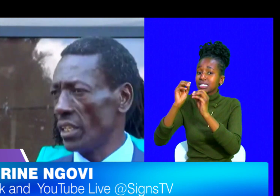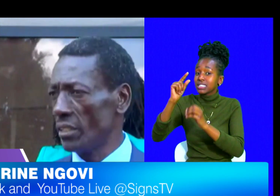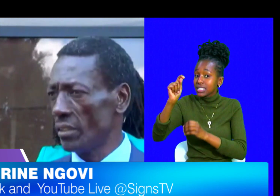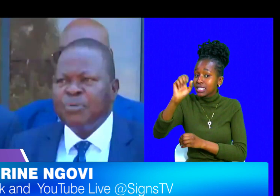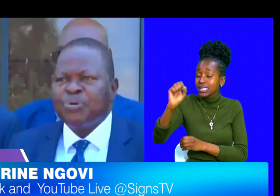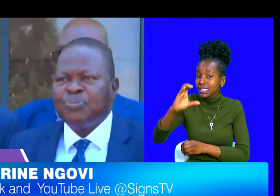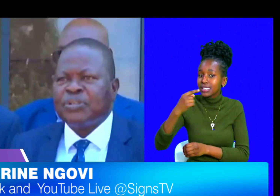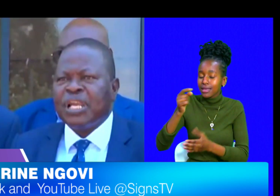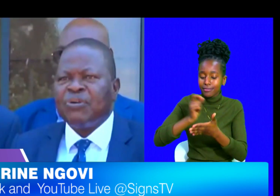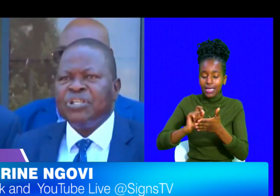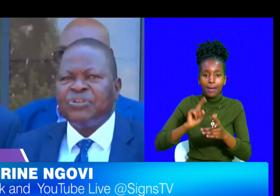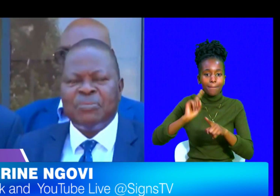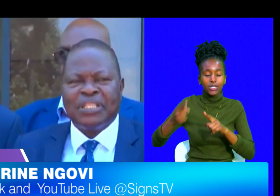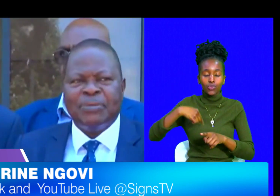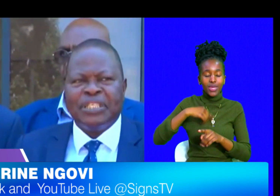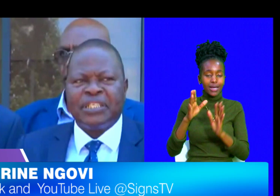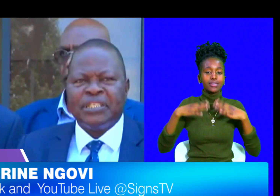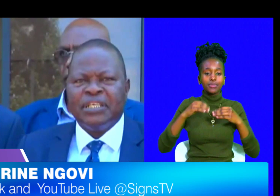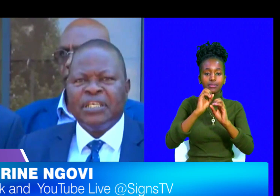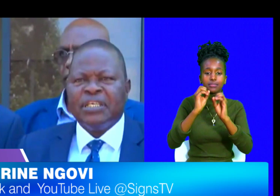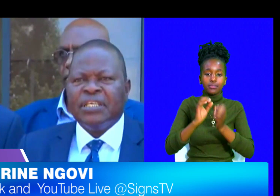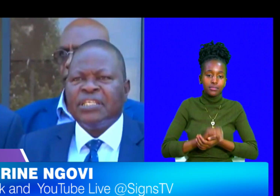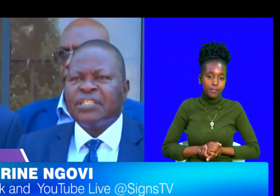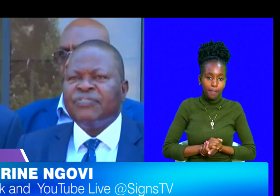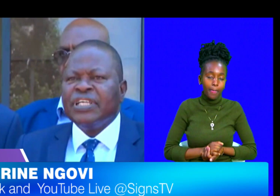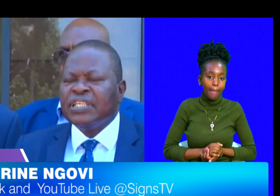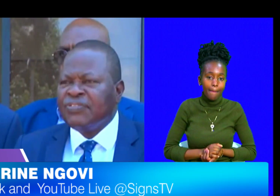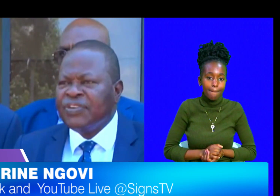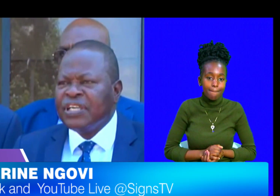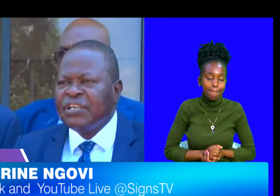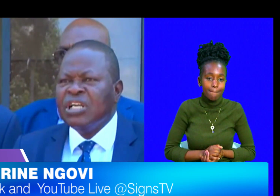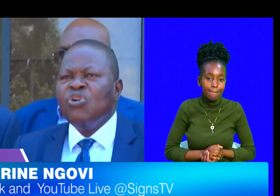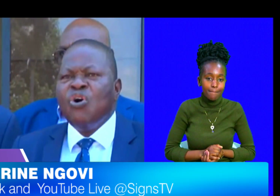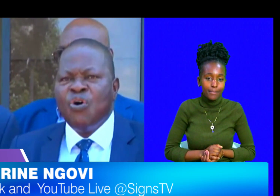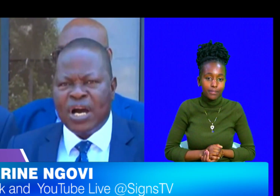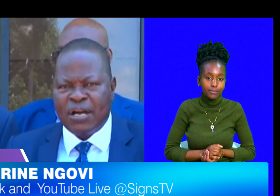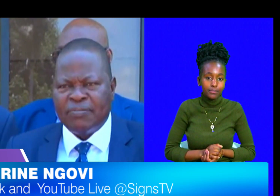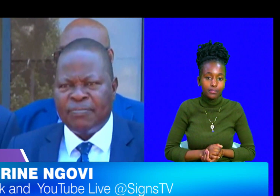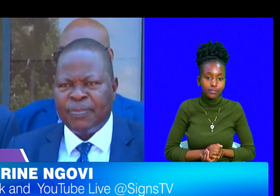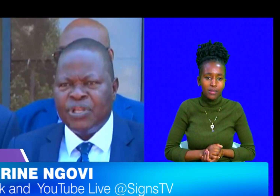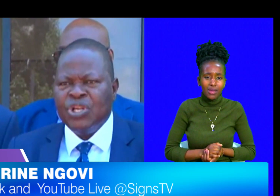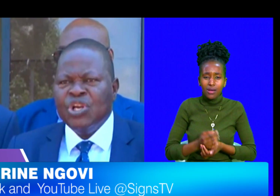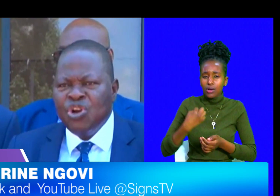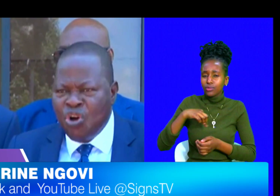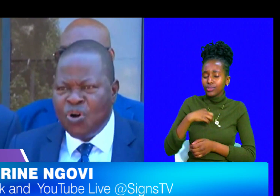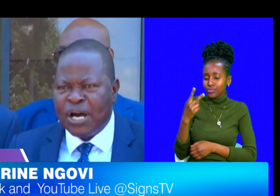signing. The proposal, according to their mathematics, is even giving lower